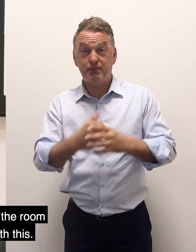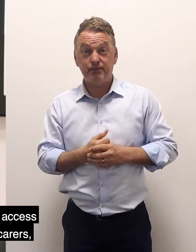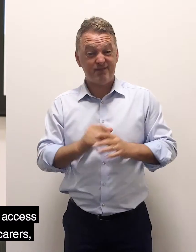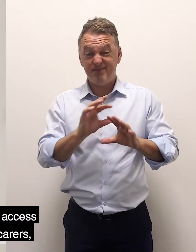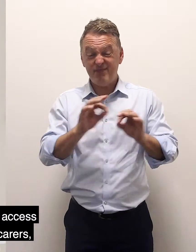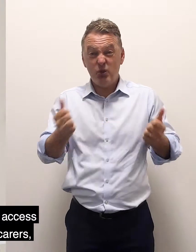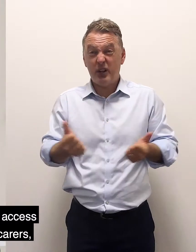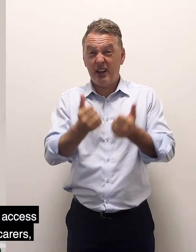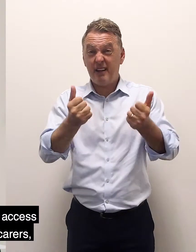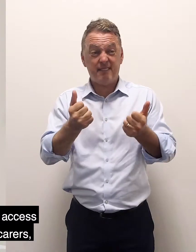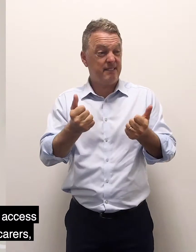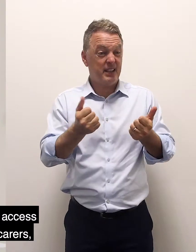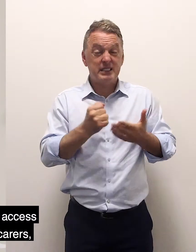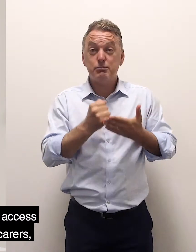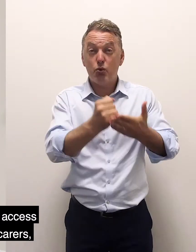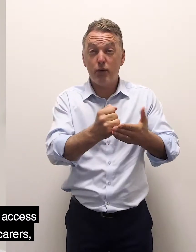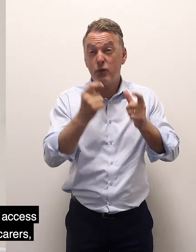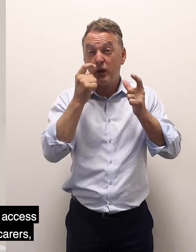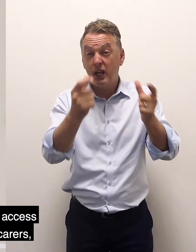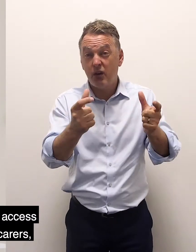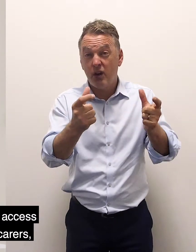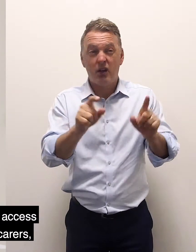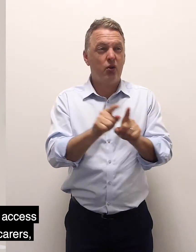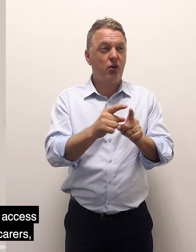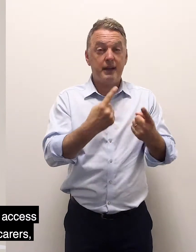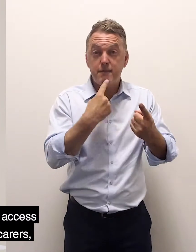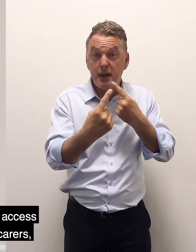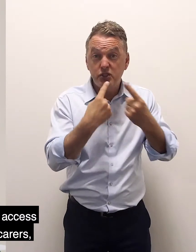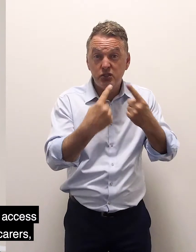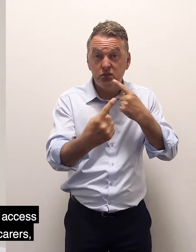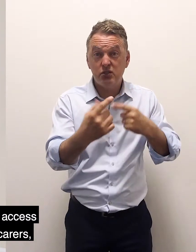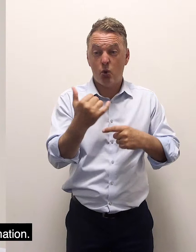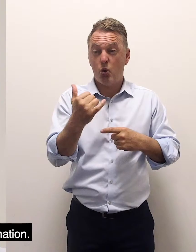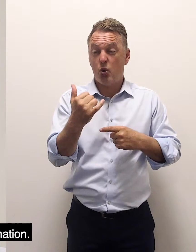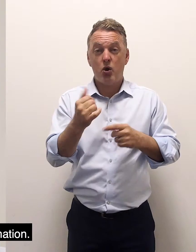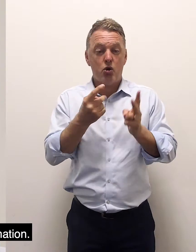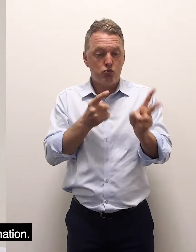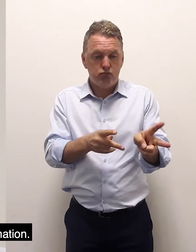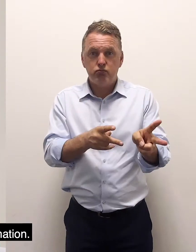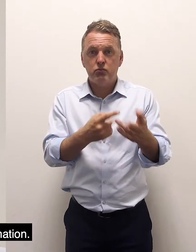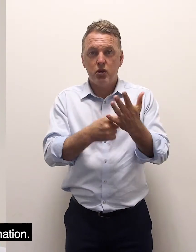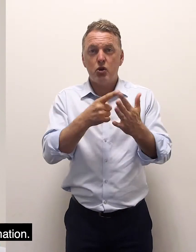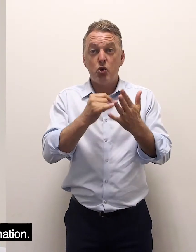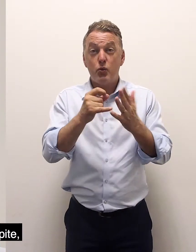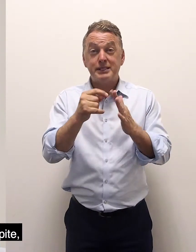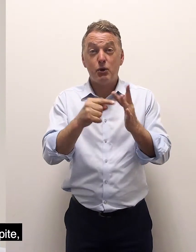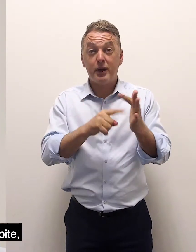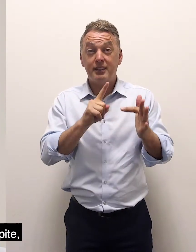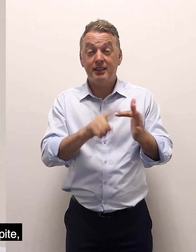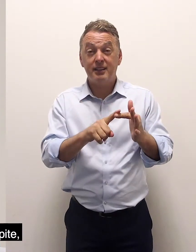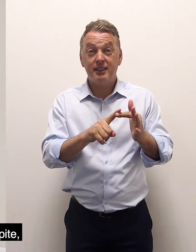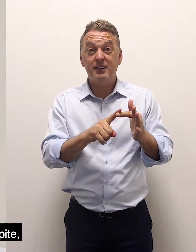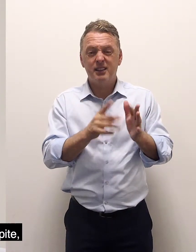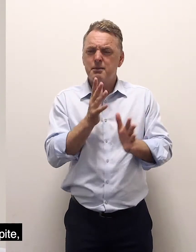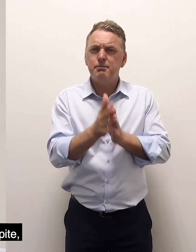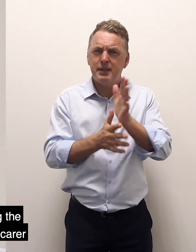this. There was little access to support for carers, such as information,